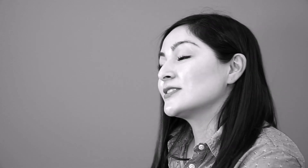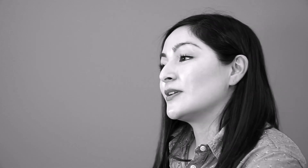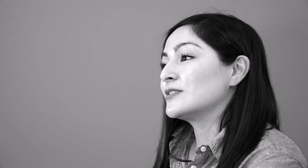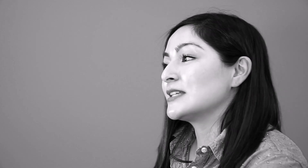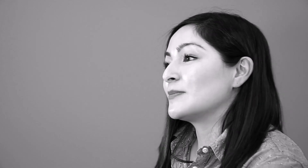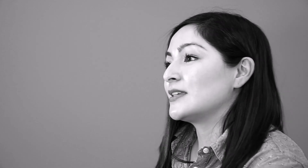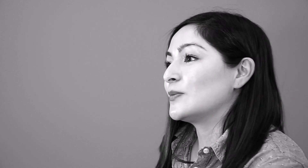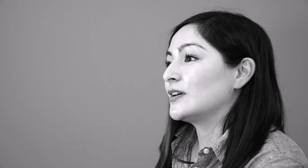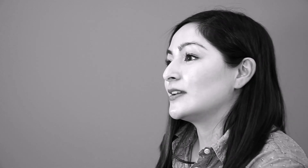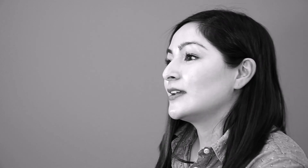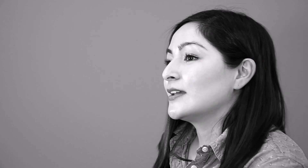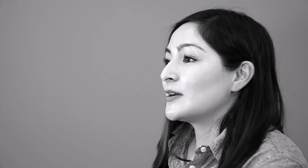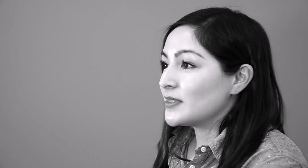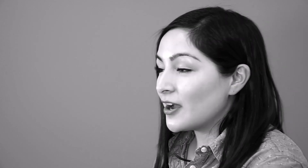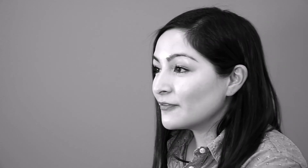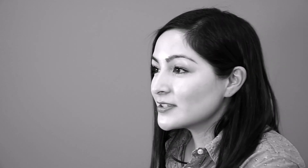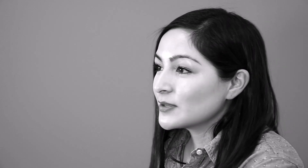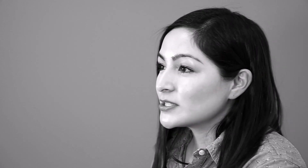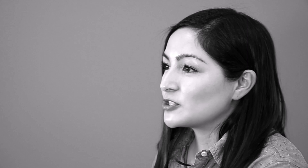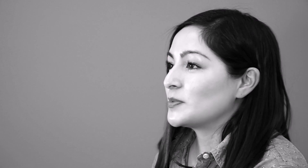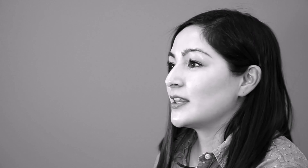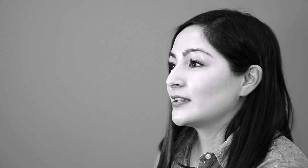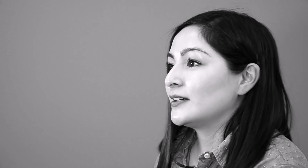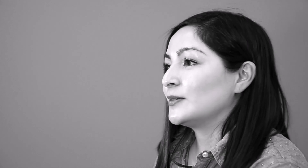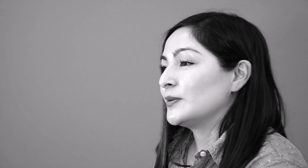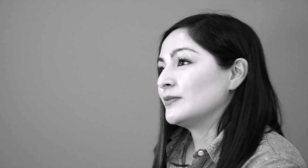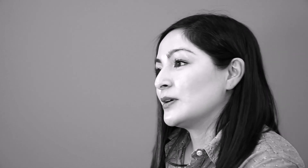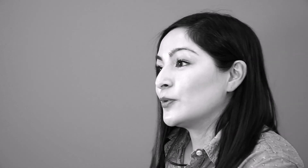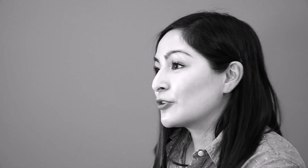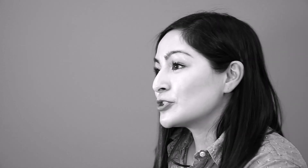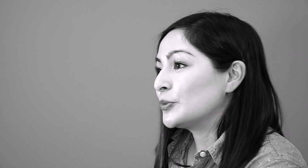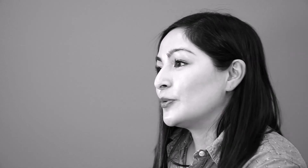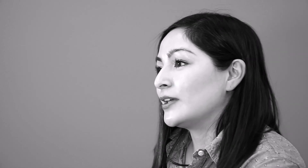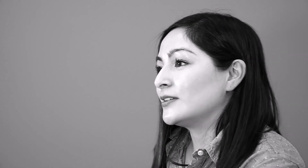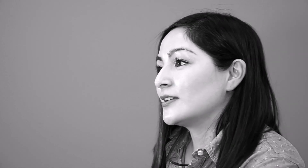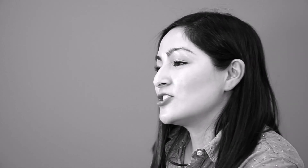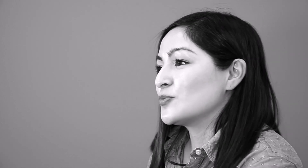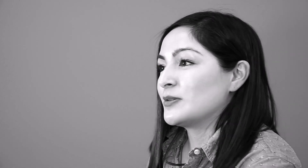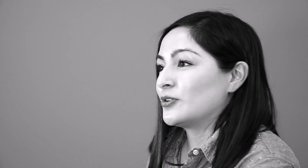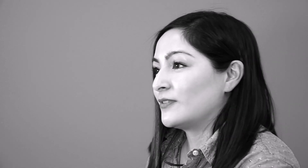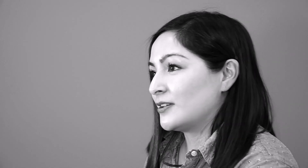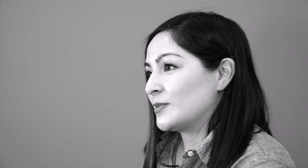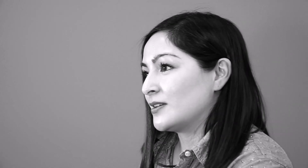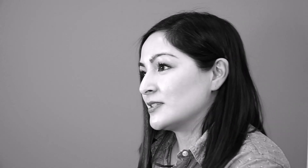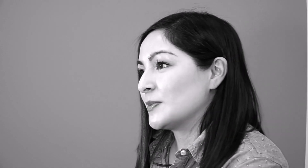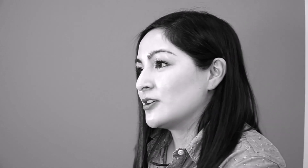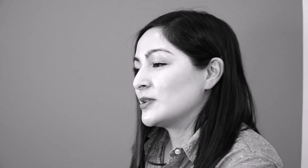so every time he would come in the office, he would teach me like a word or two, and he just really motivated me and inspired me